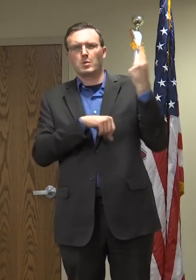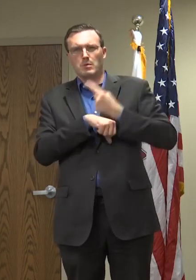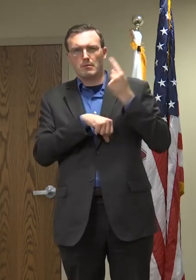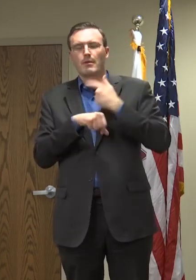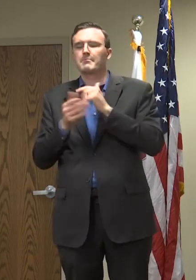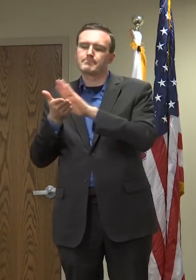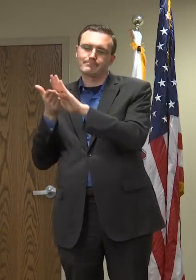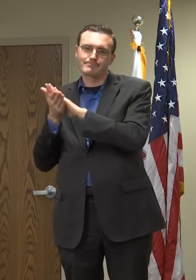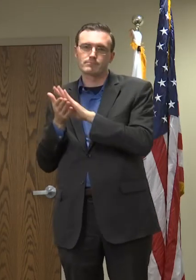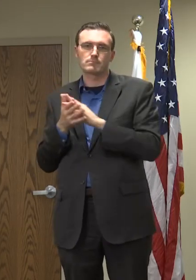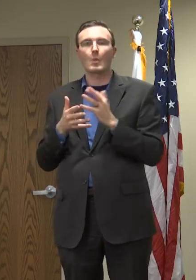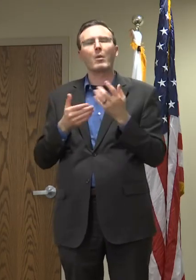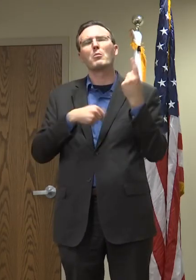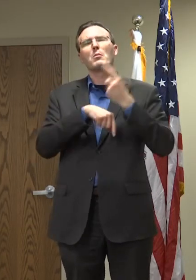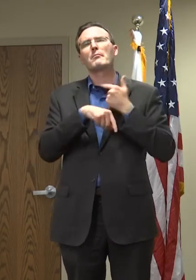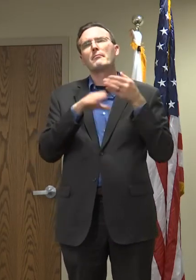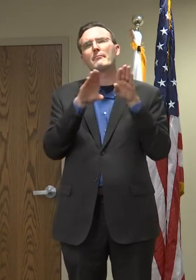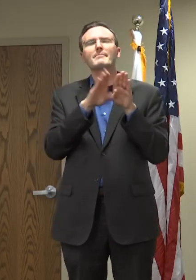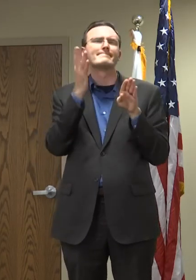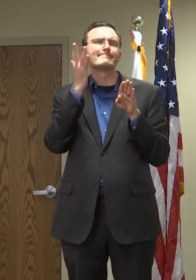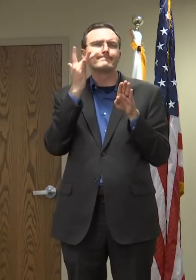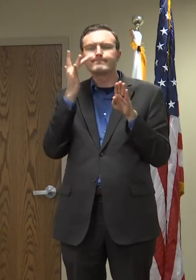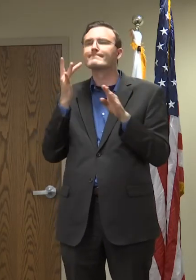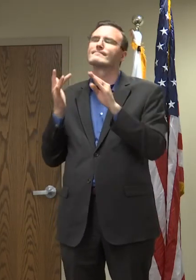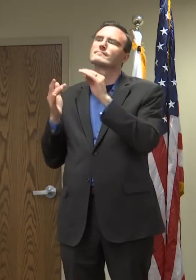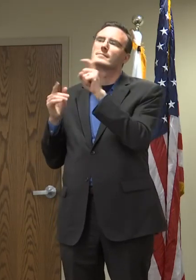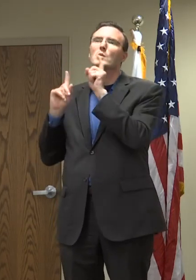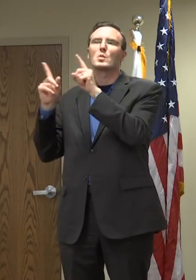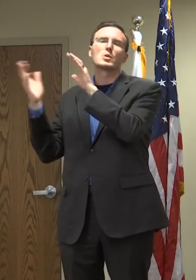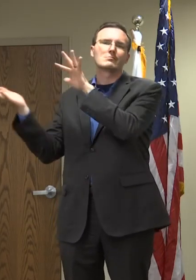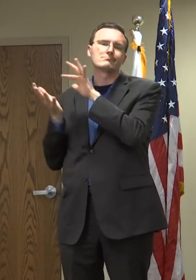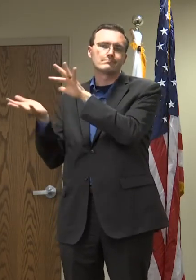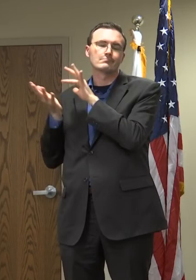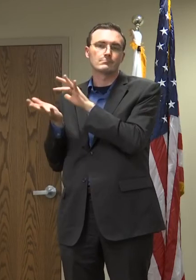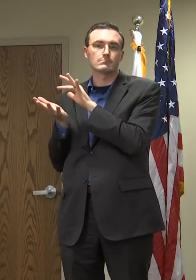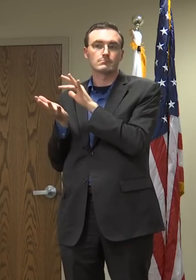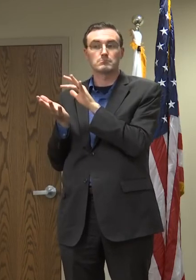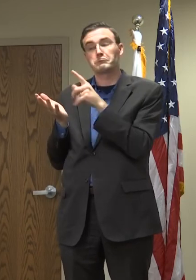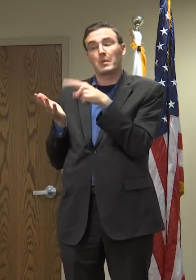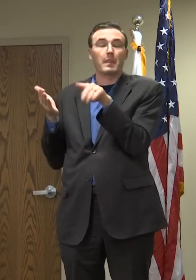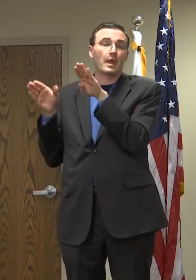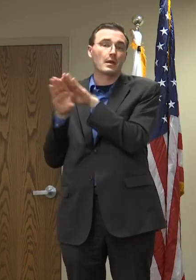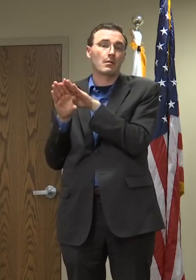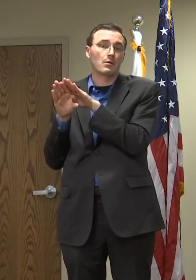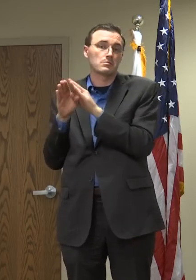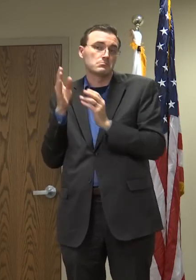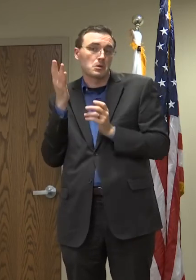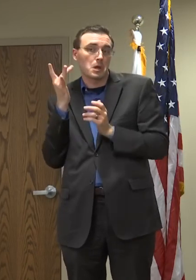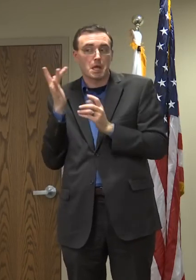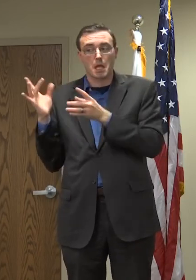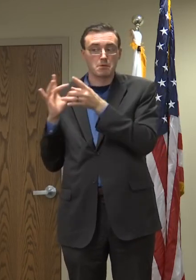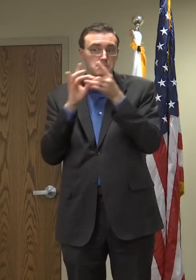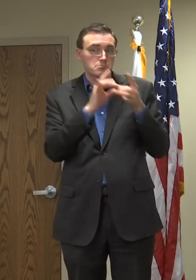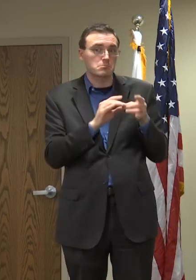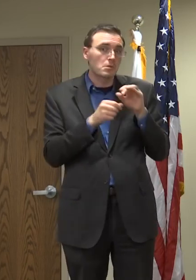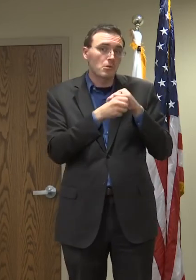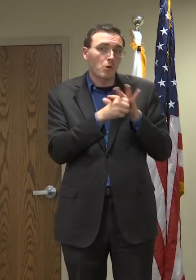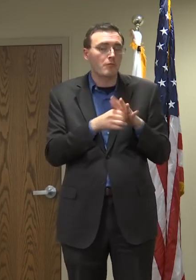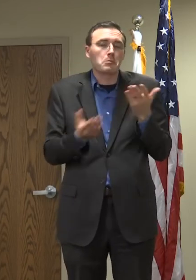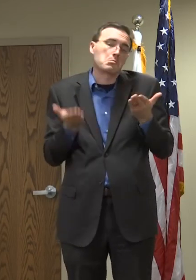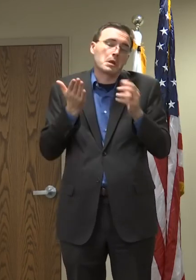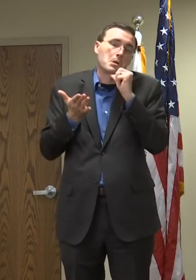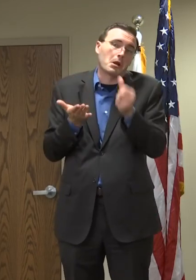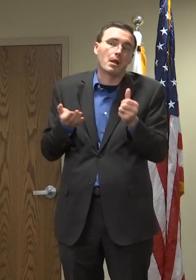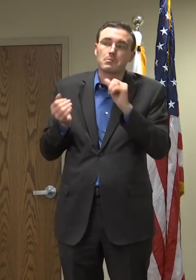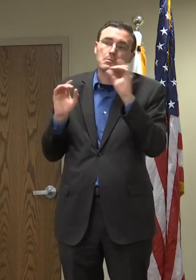my inventory. They can choose to do that. We may not even know that, may or may not be case related. But if we're